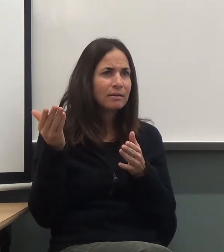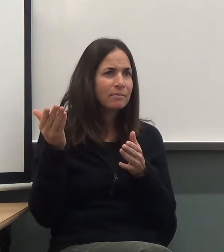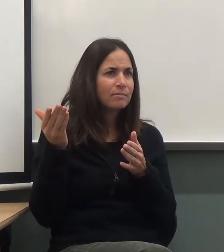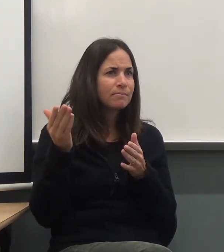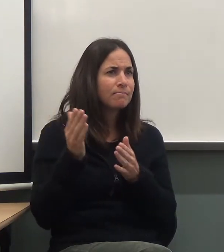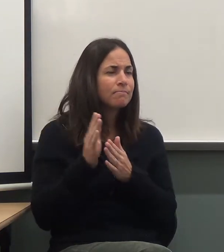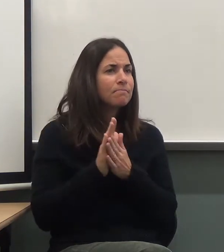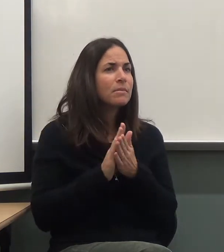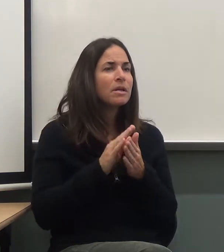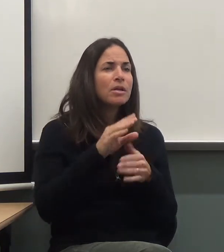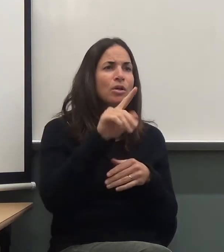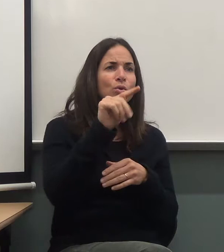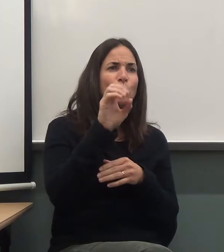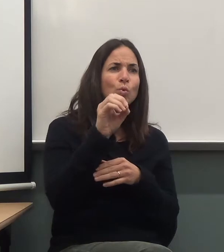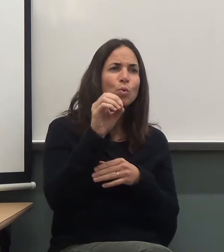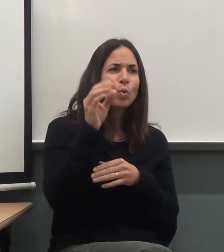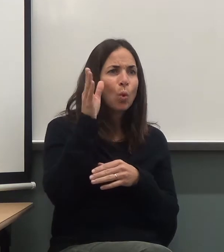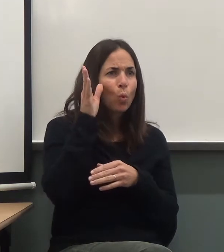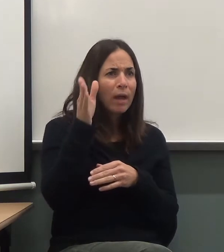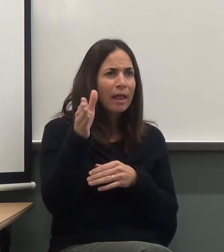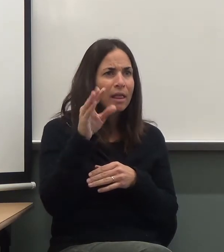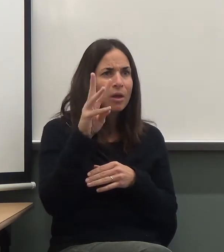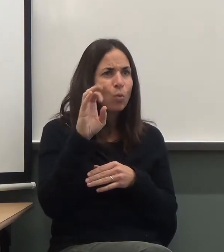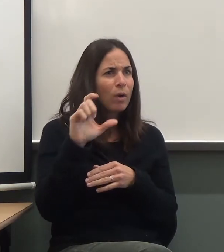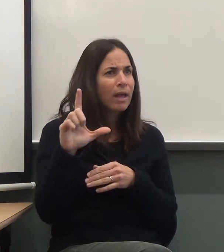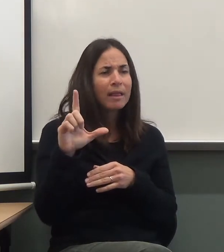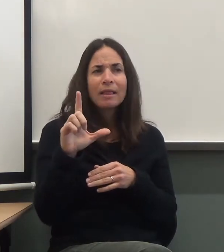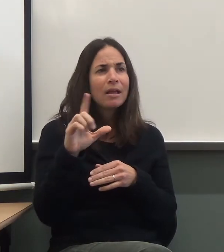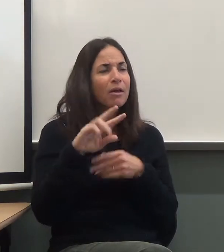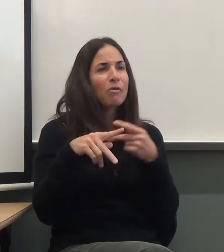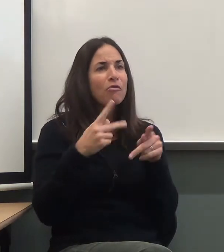To will? That is a form of to be, isn't it?